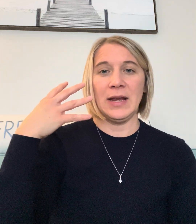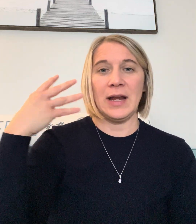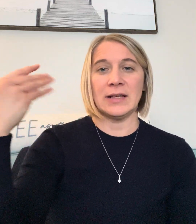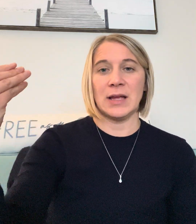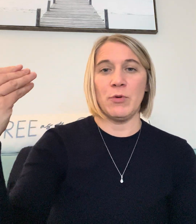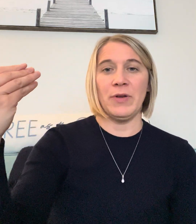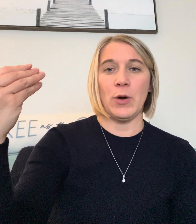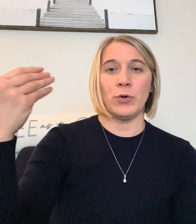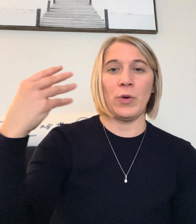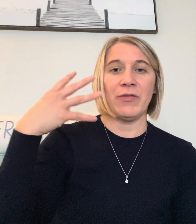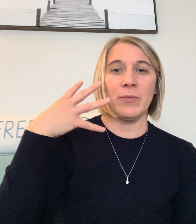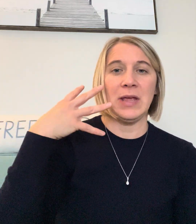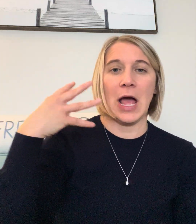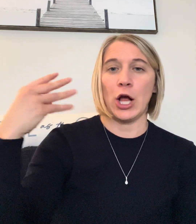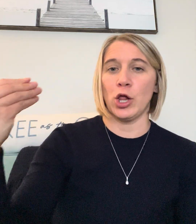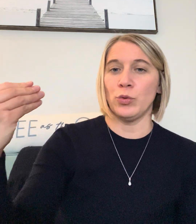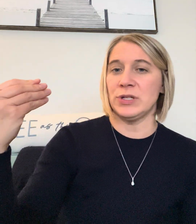And as I move it out and away from me, I close it.